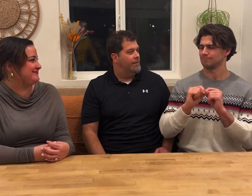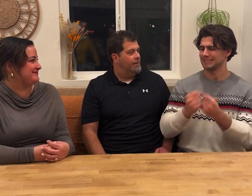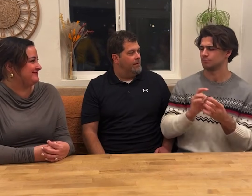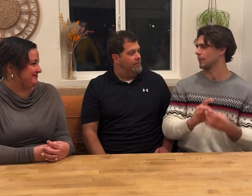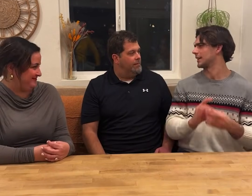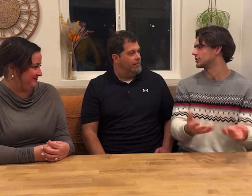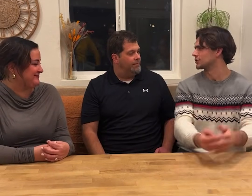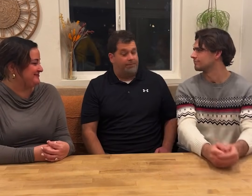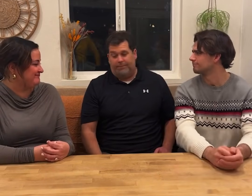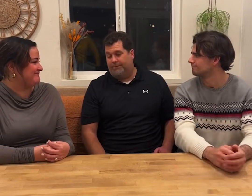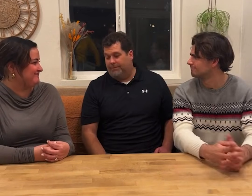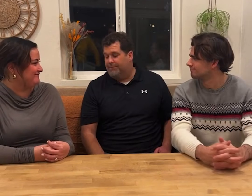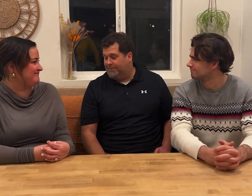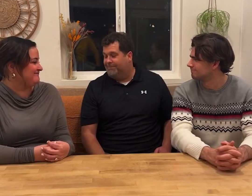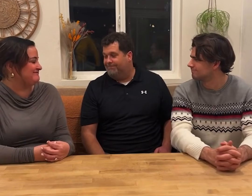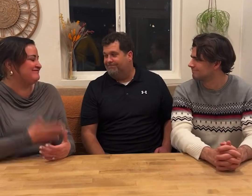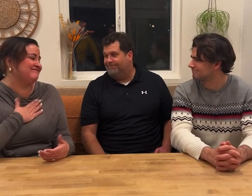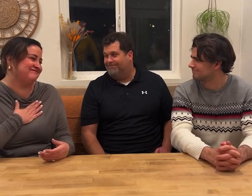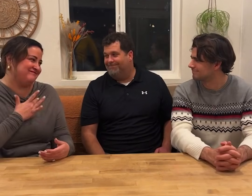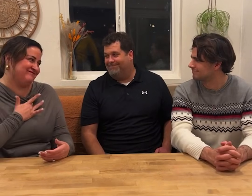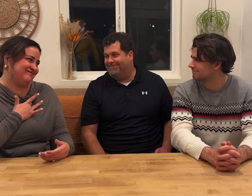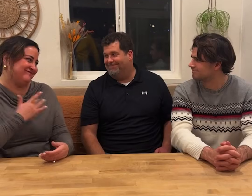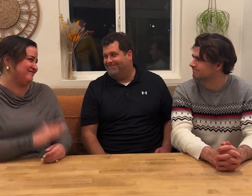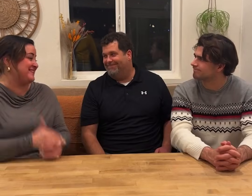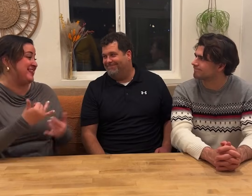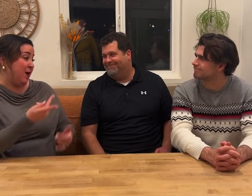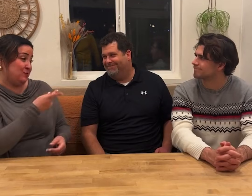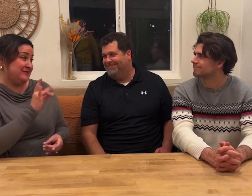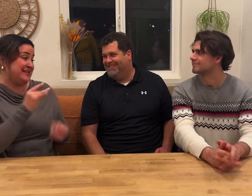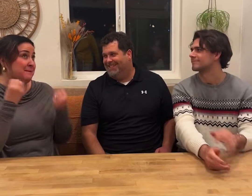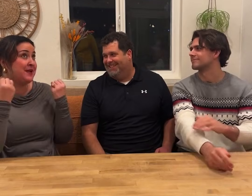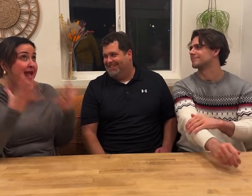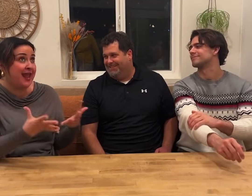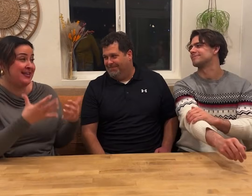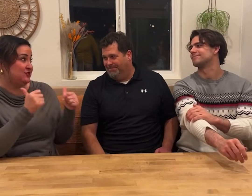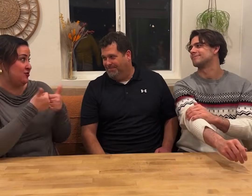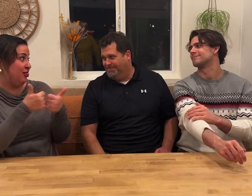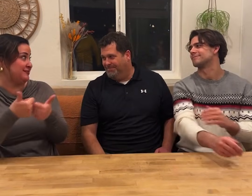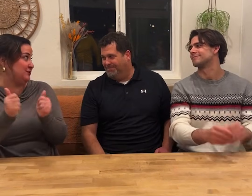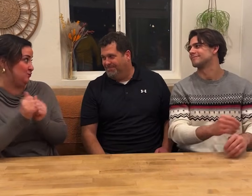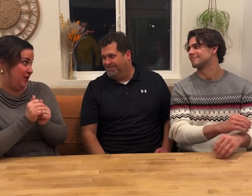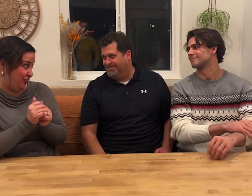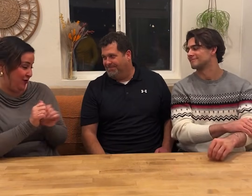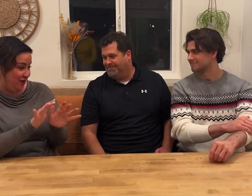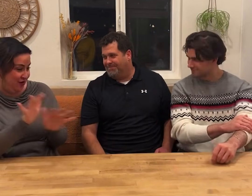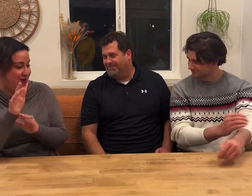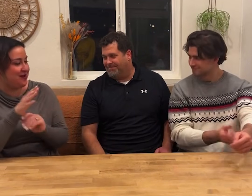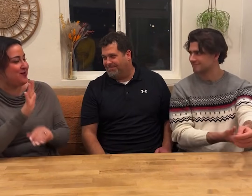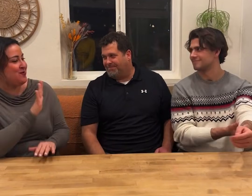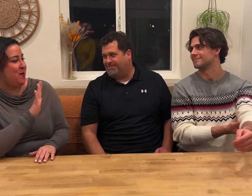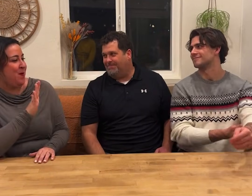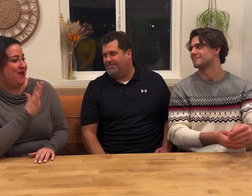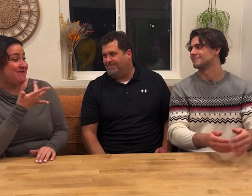So that inherent trust in, we just have a great relationship. Oh, that's beautiful. And so many challenges you did